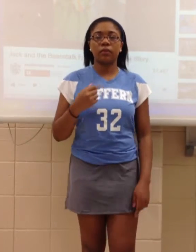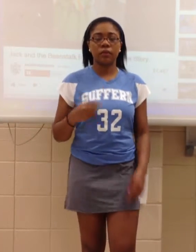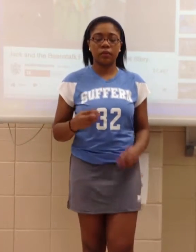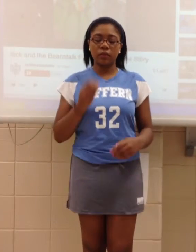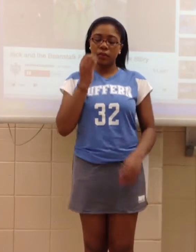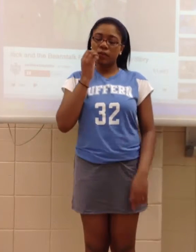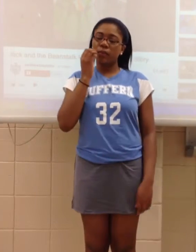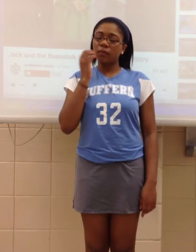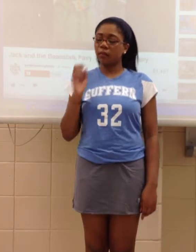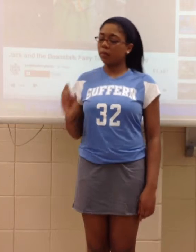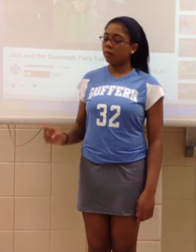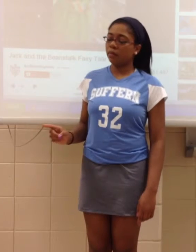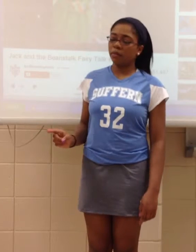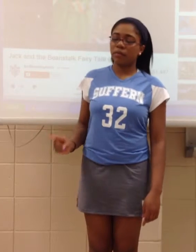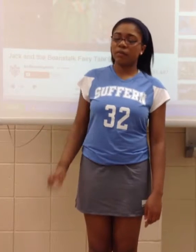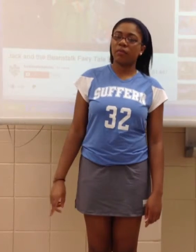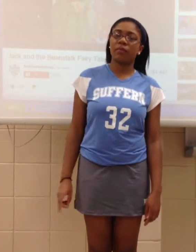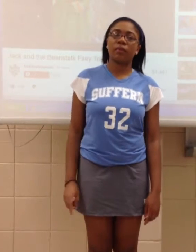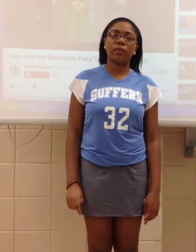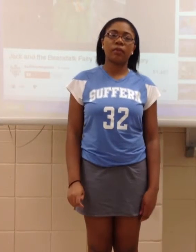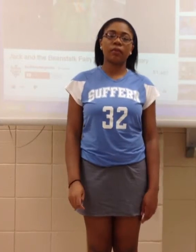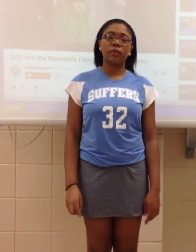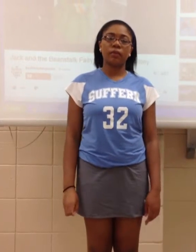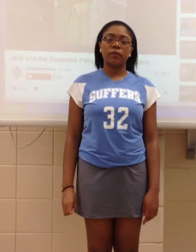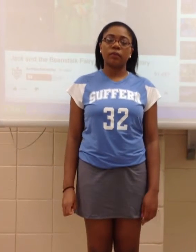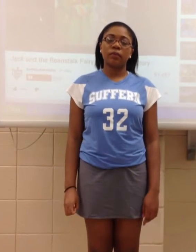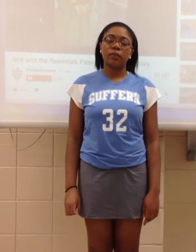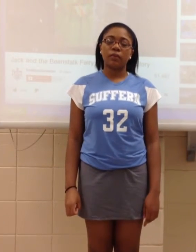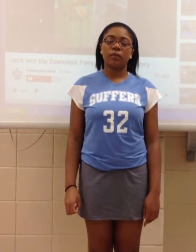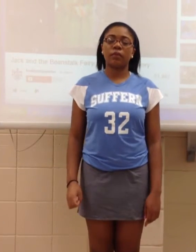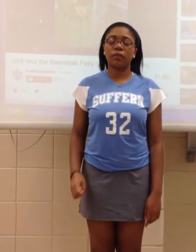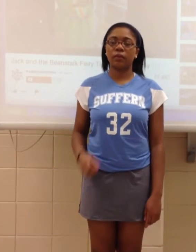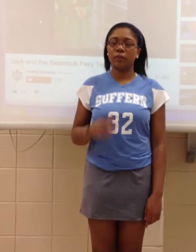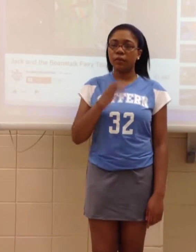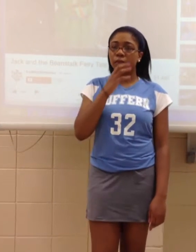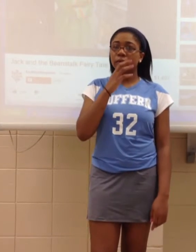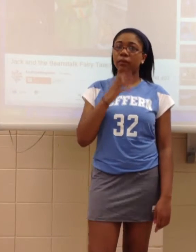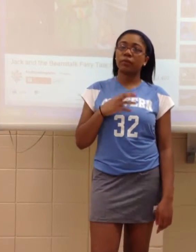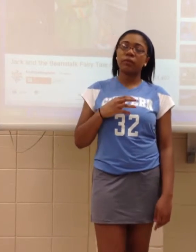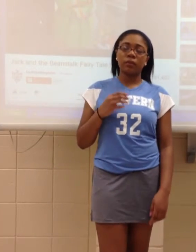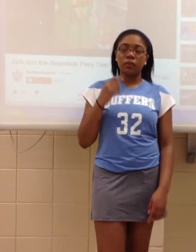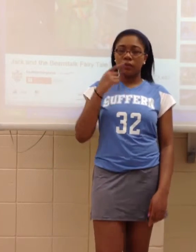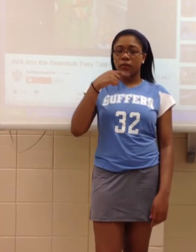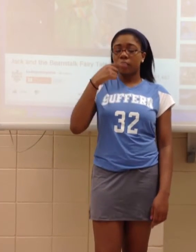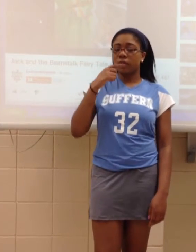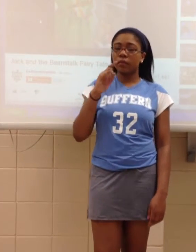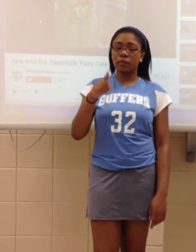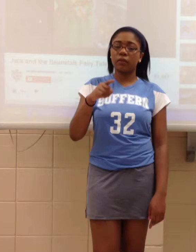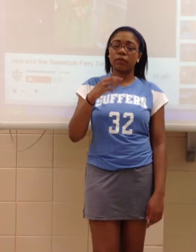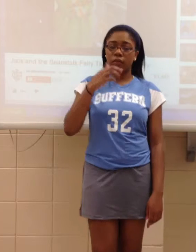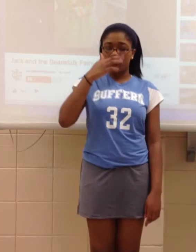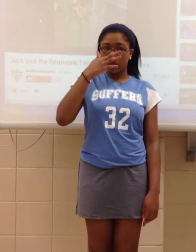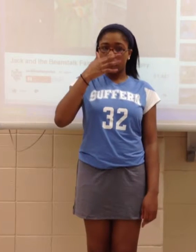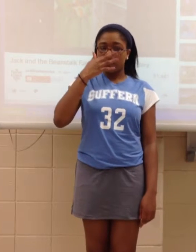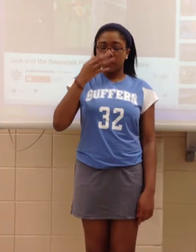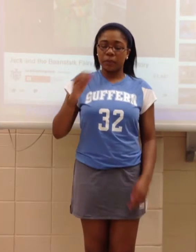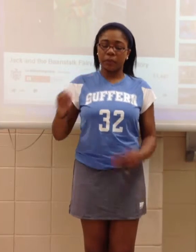his bones to make my bread." His wife said, "You only smell the delicious soup I have cooked for